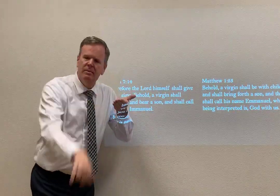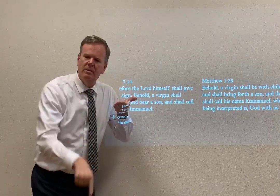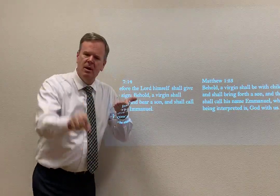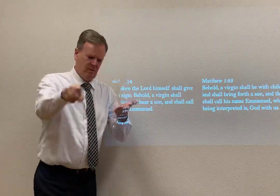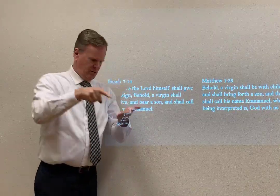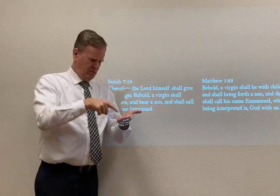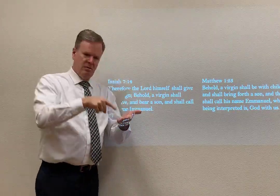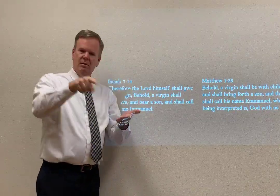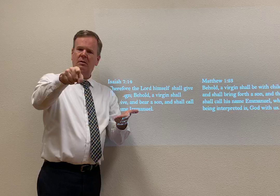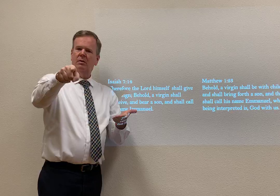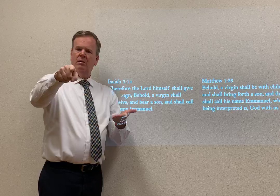in Jesus.